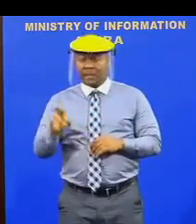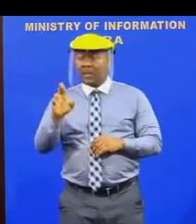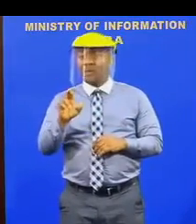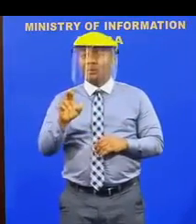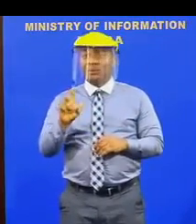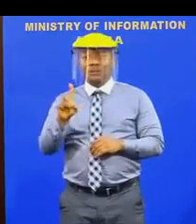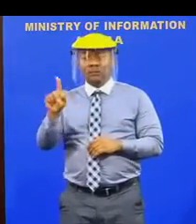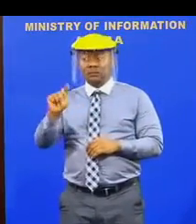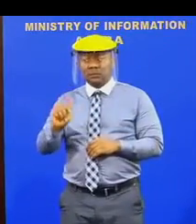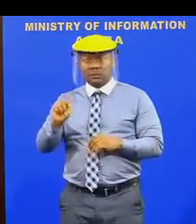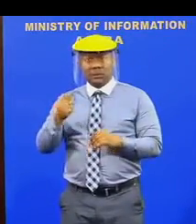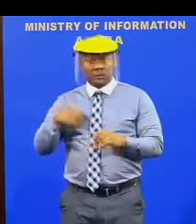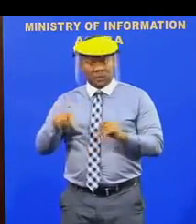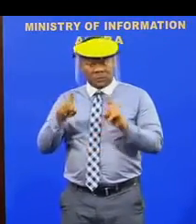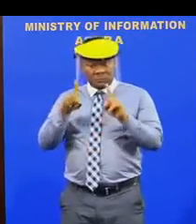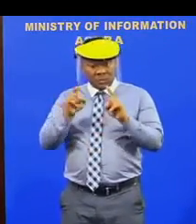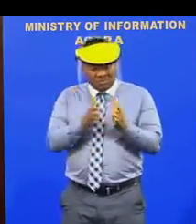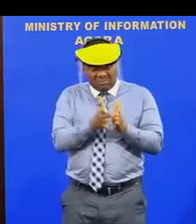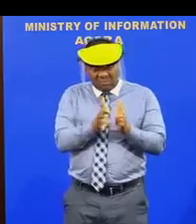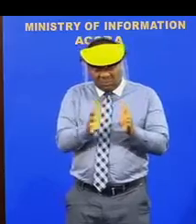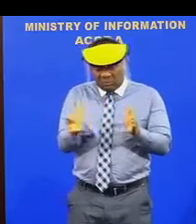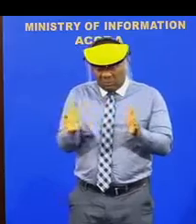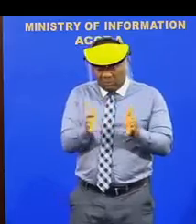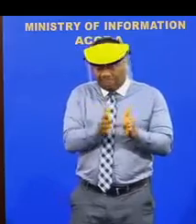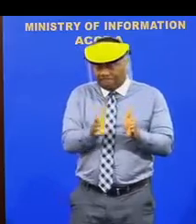have tested are ranging between